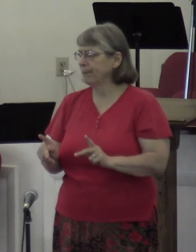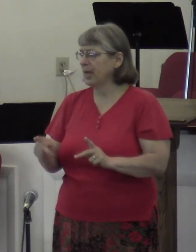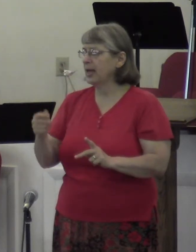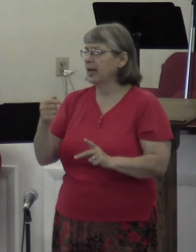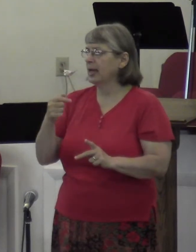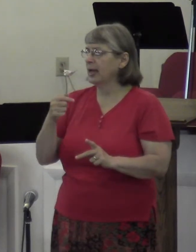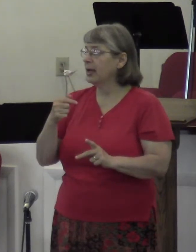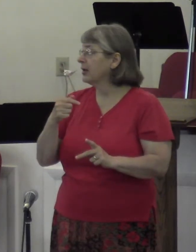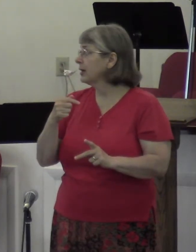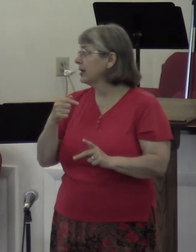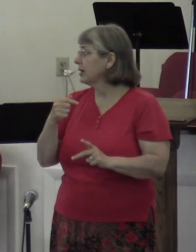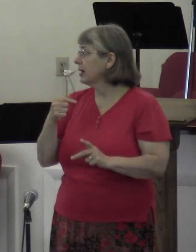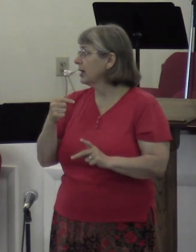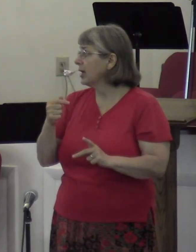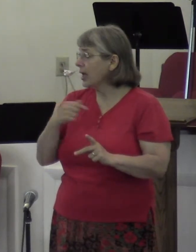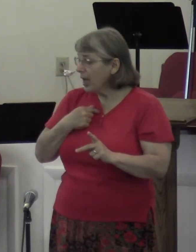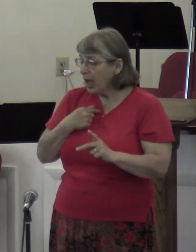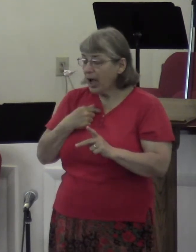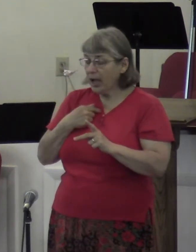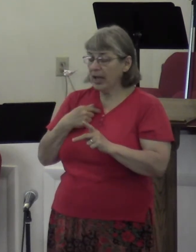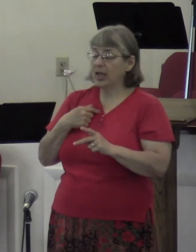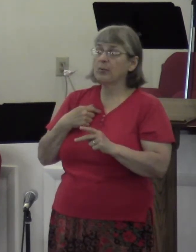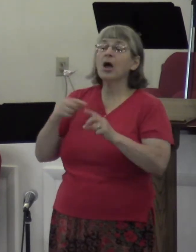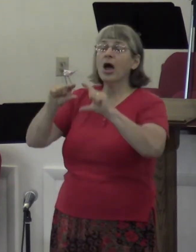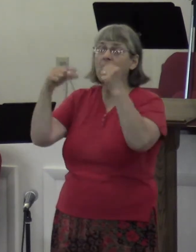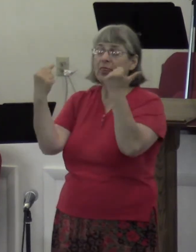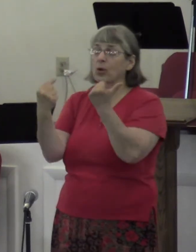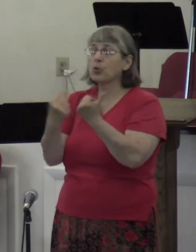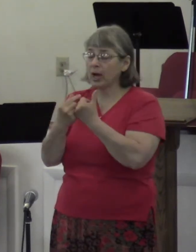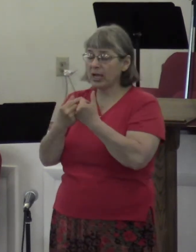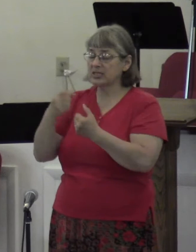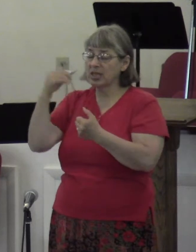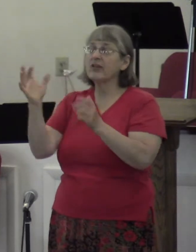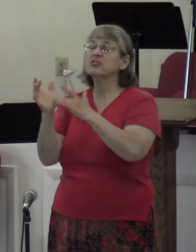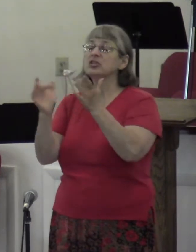I am of the race of Jesus Christ.